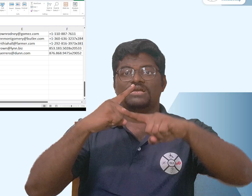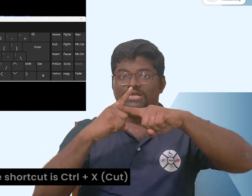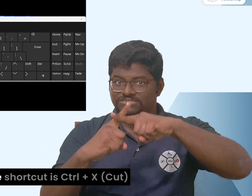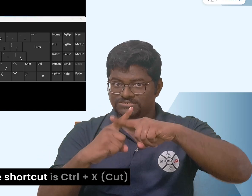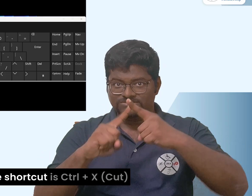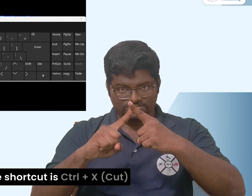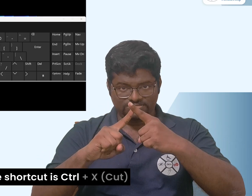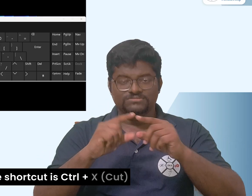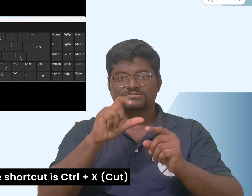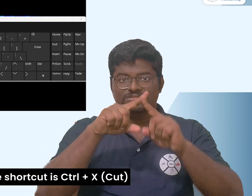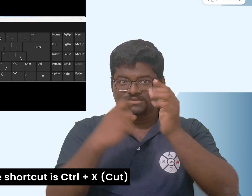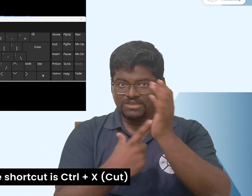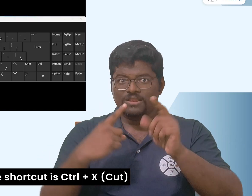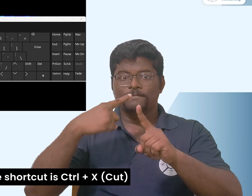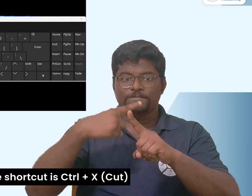But the shortcut is Ctrl+X, cut,